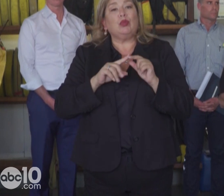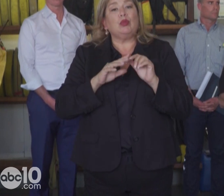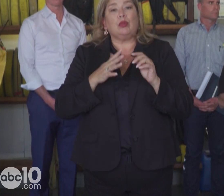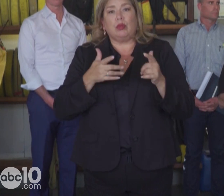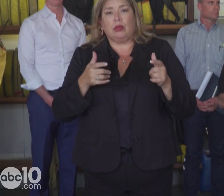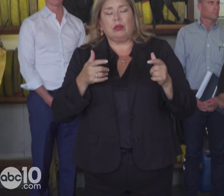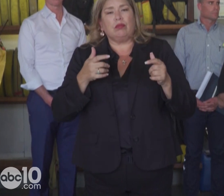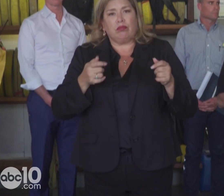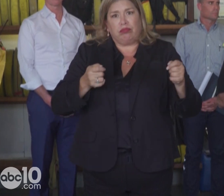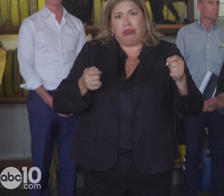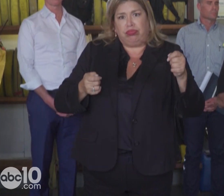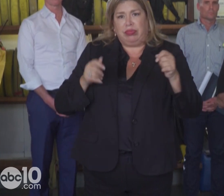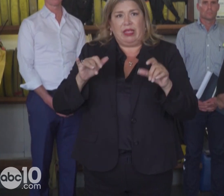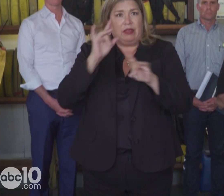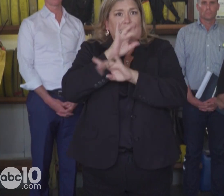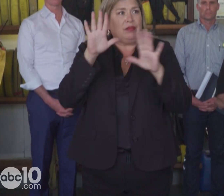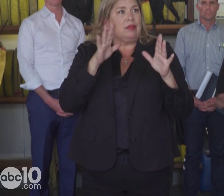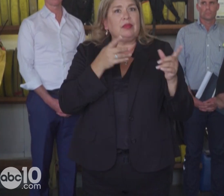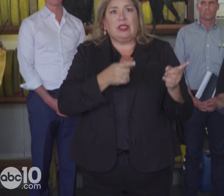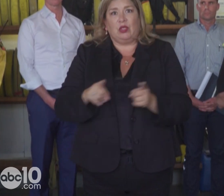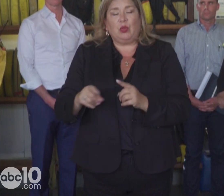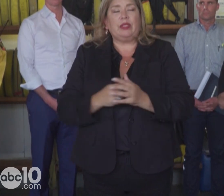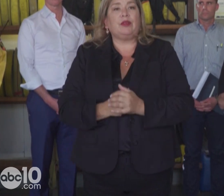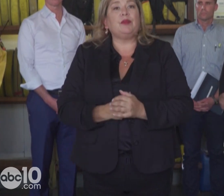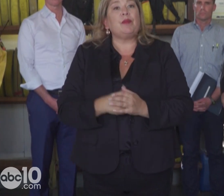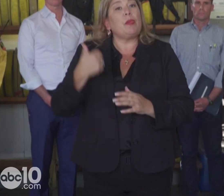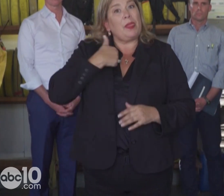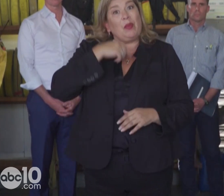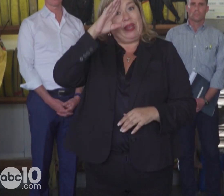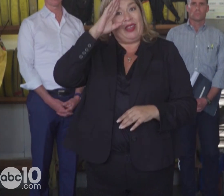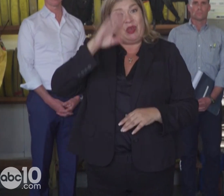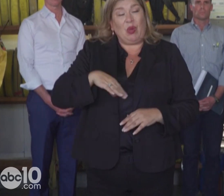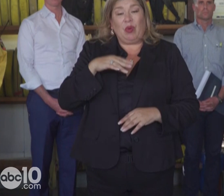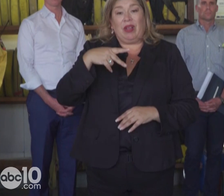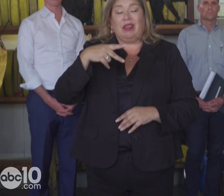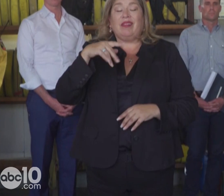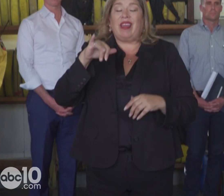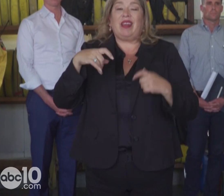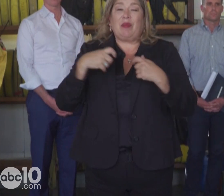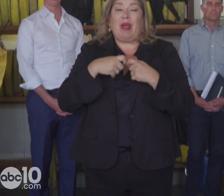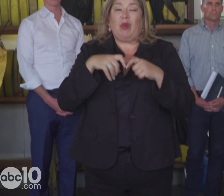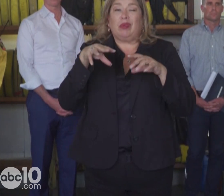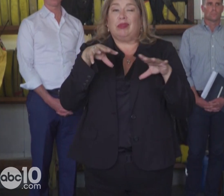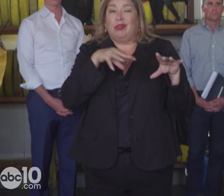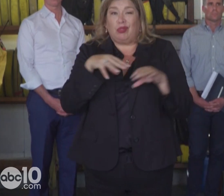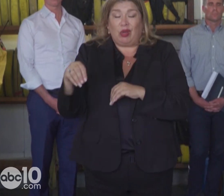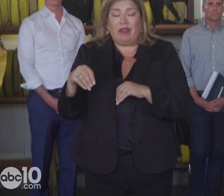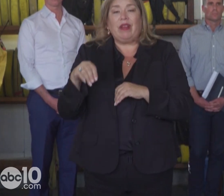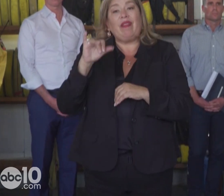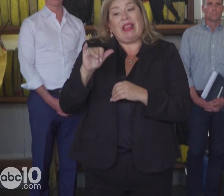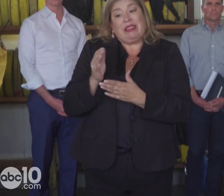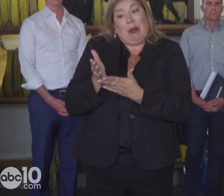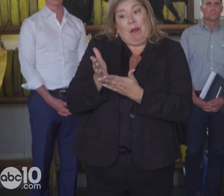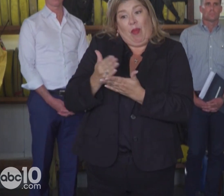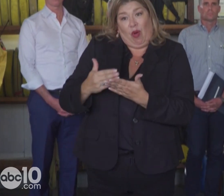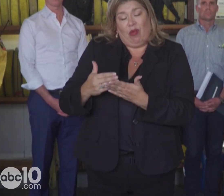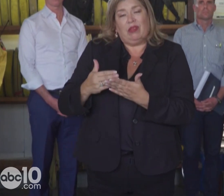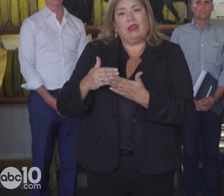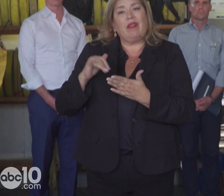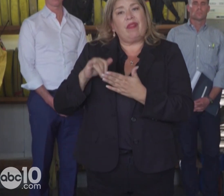these evolving crisis situations. Now, we understand that the PSPS is an element that